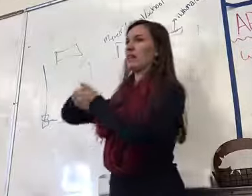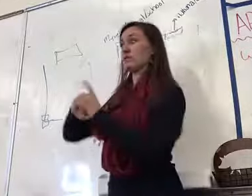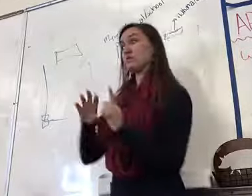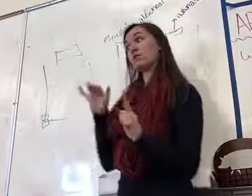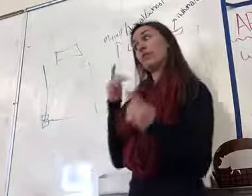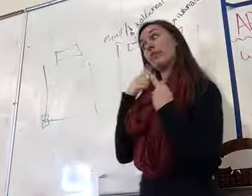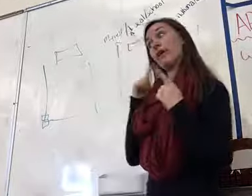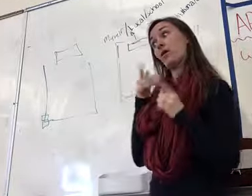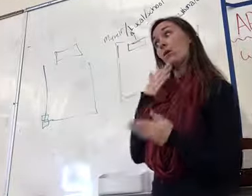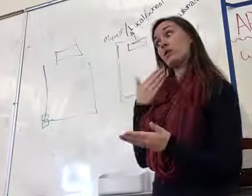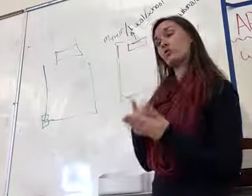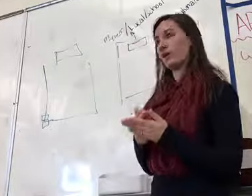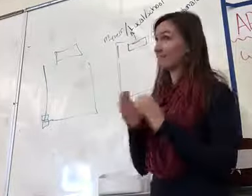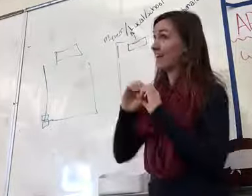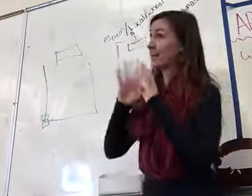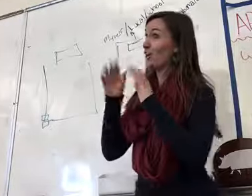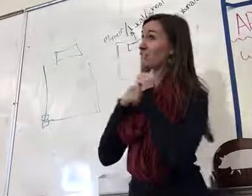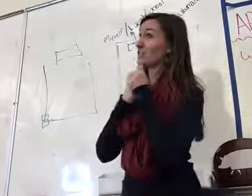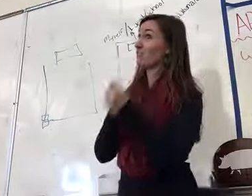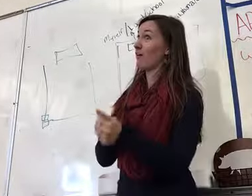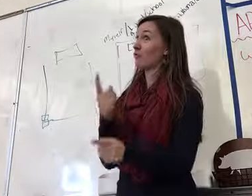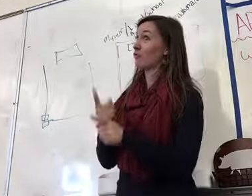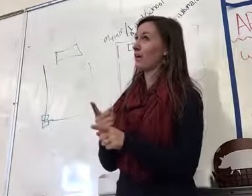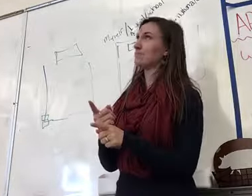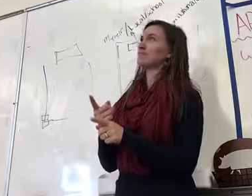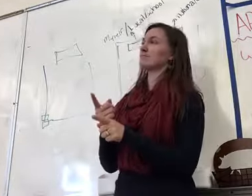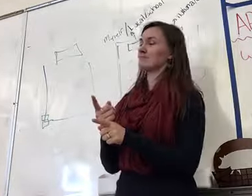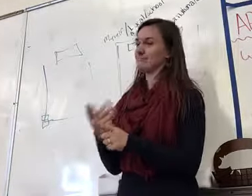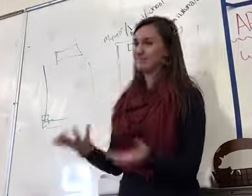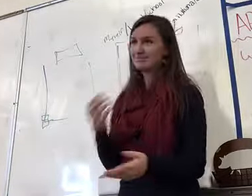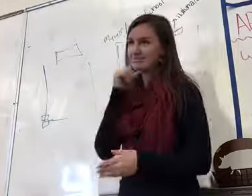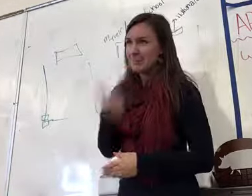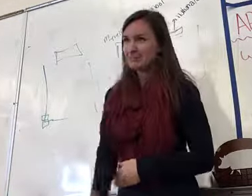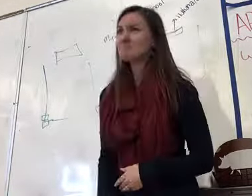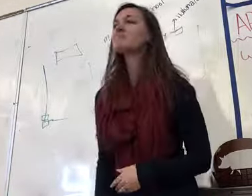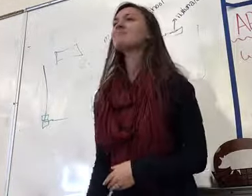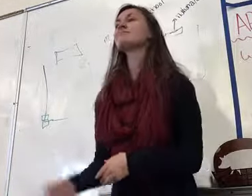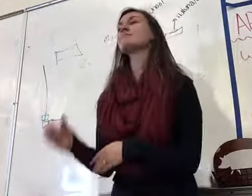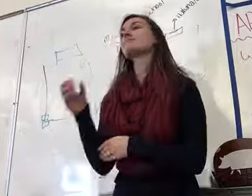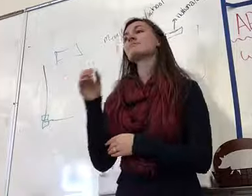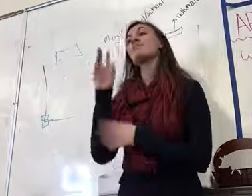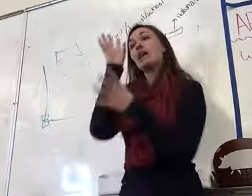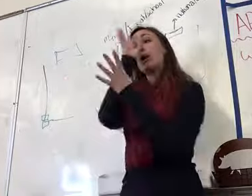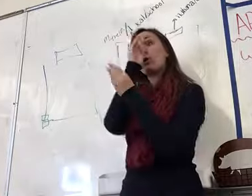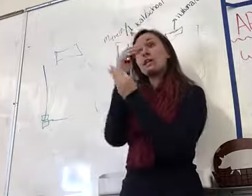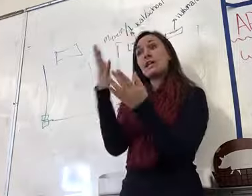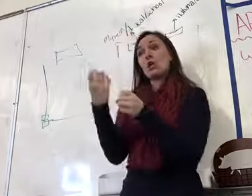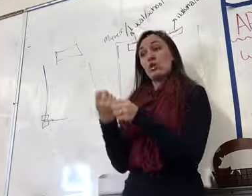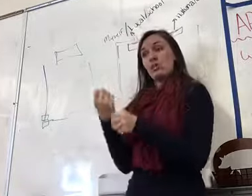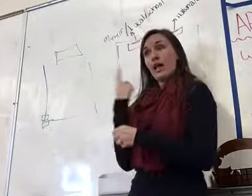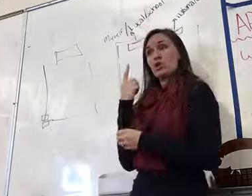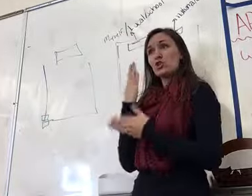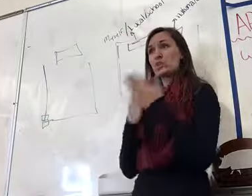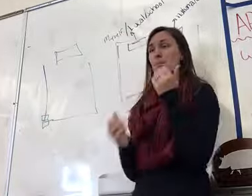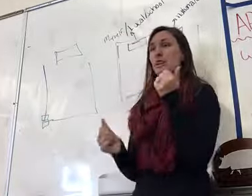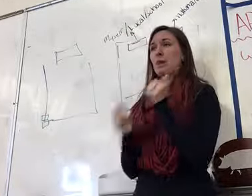Yeah, and we obviously followed exactly what George Washington said to do. I will tell you that last year some of the most missed question was on